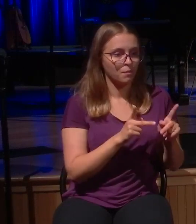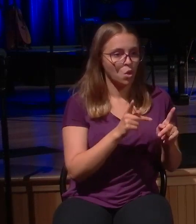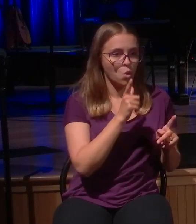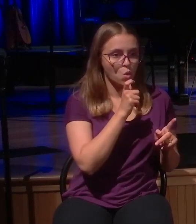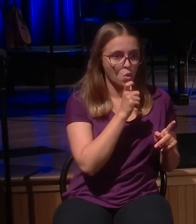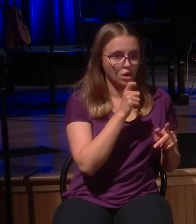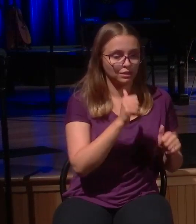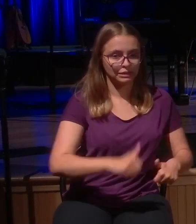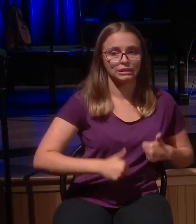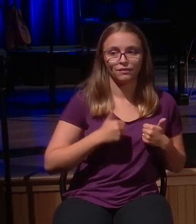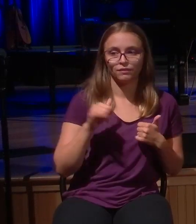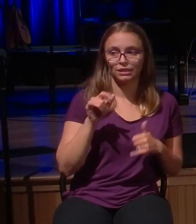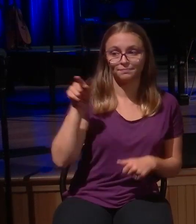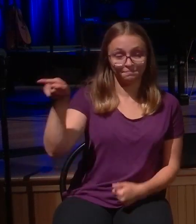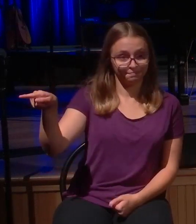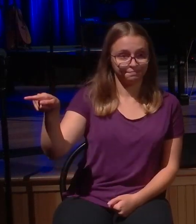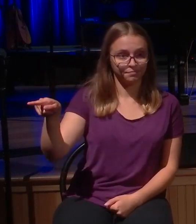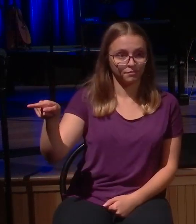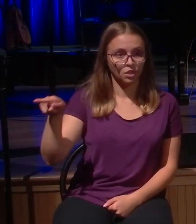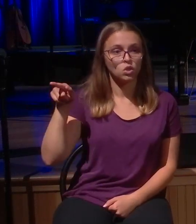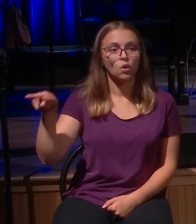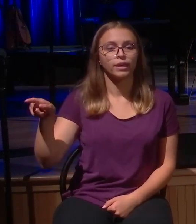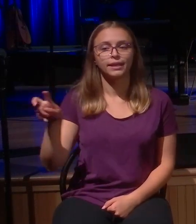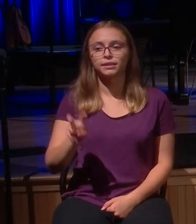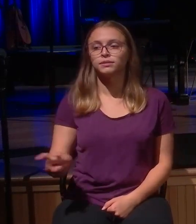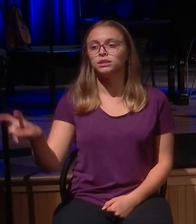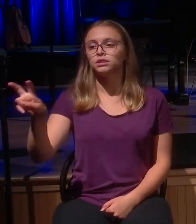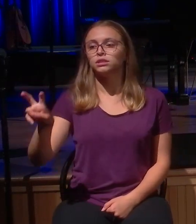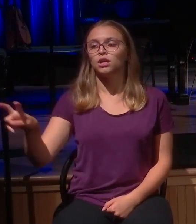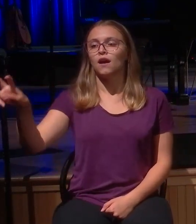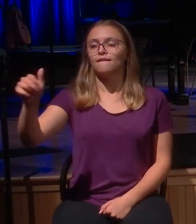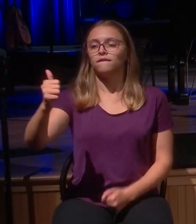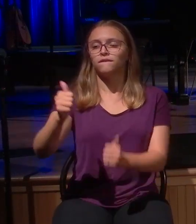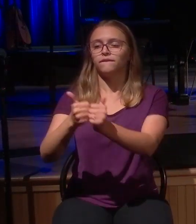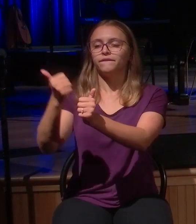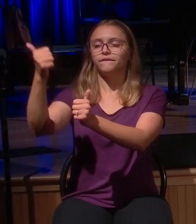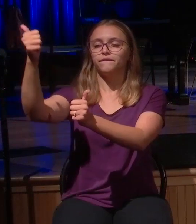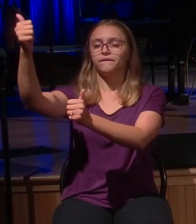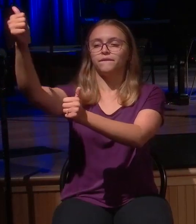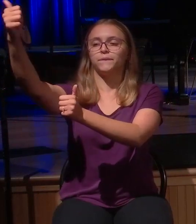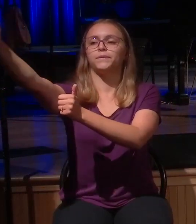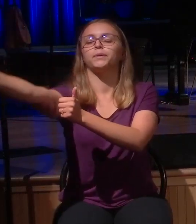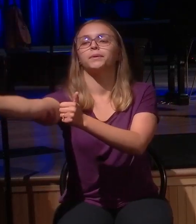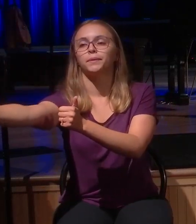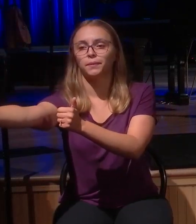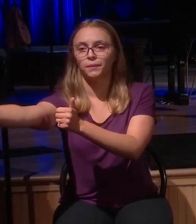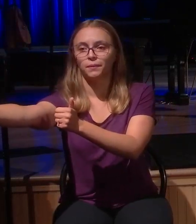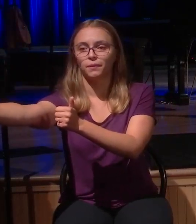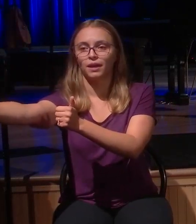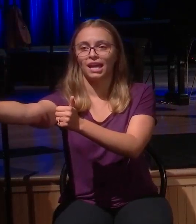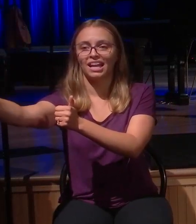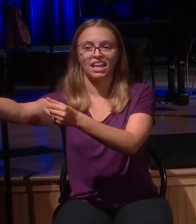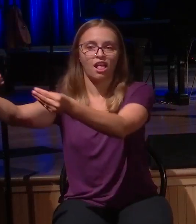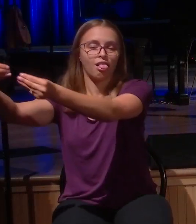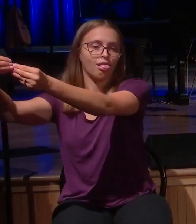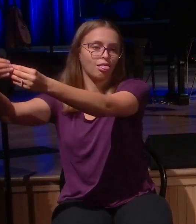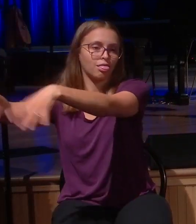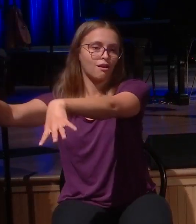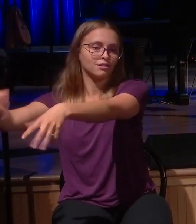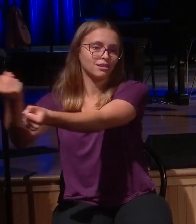journey to a far country, and there he squandered all of his property in reckless living. New Hope, this was a point in life